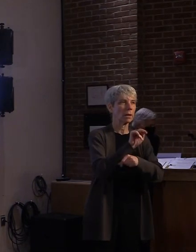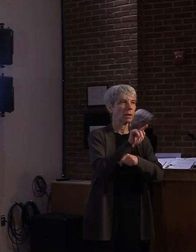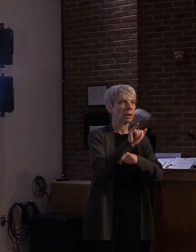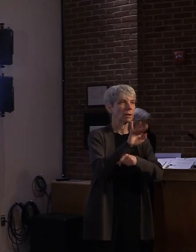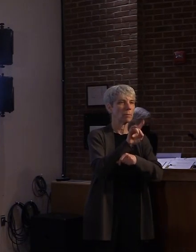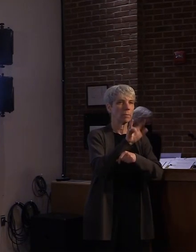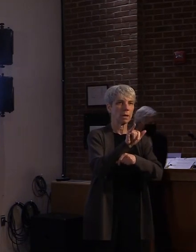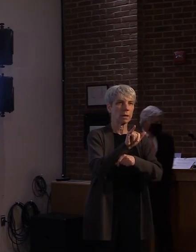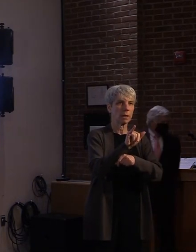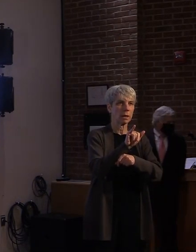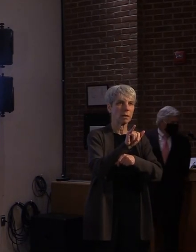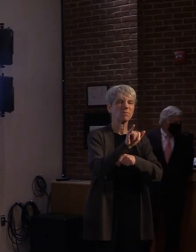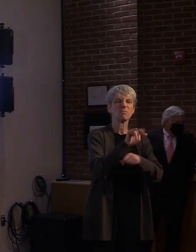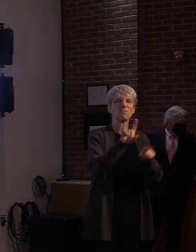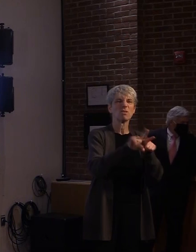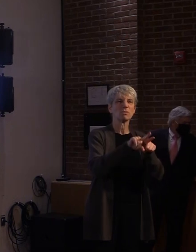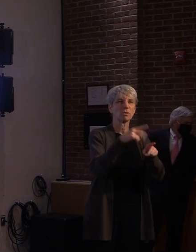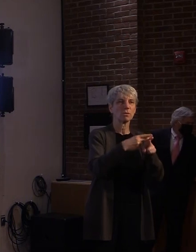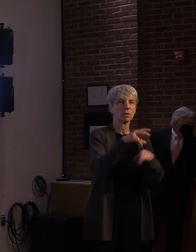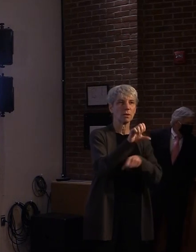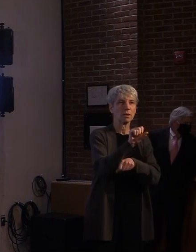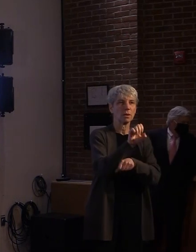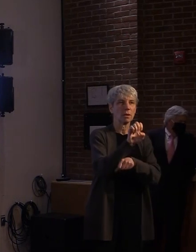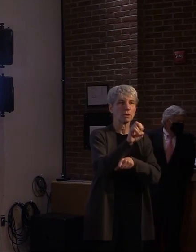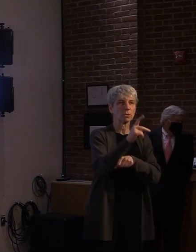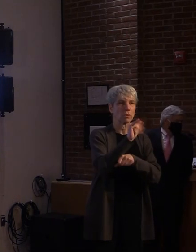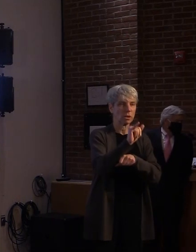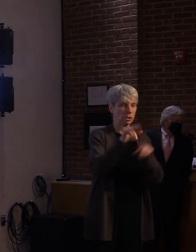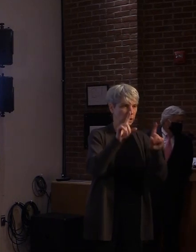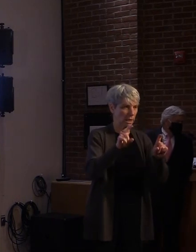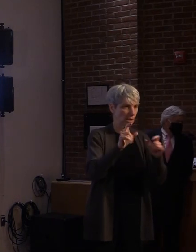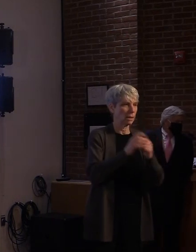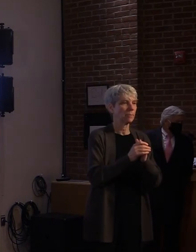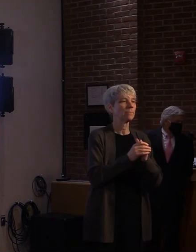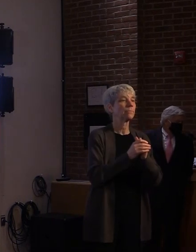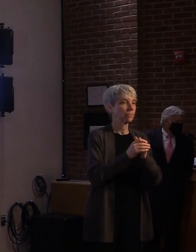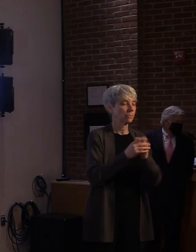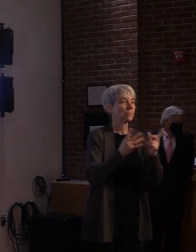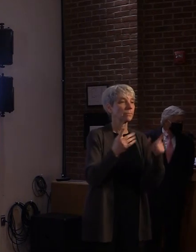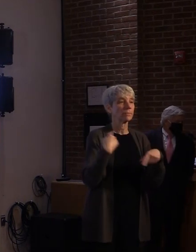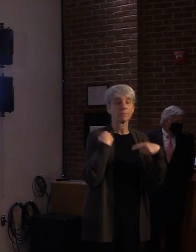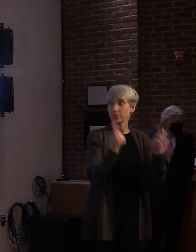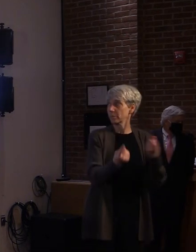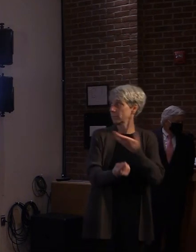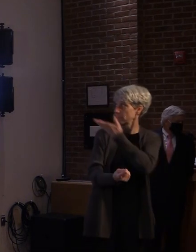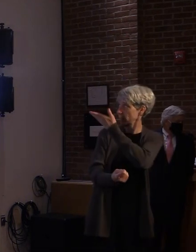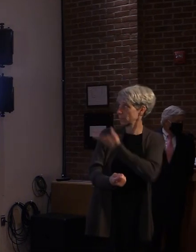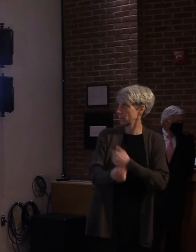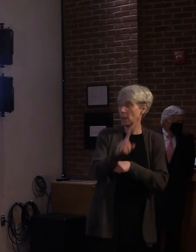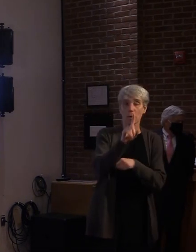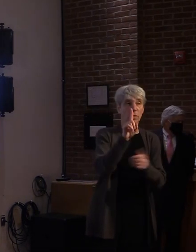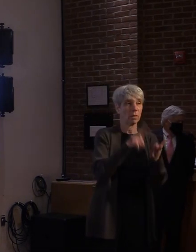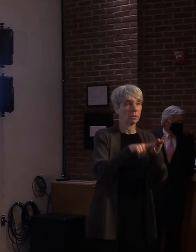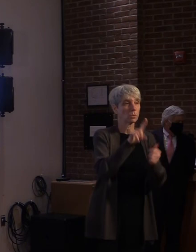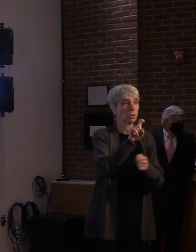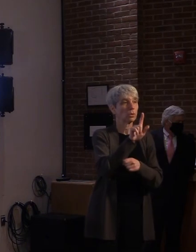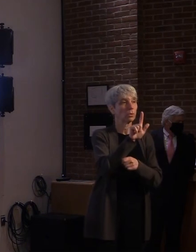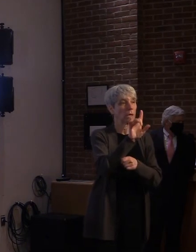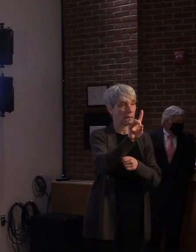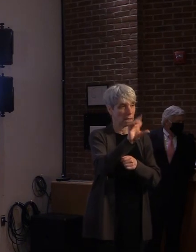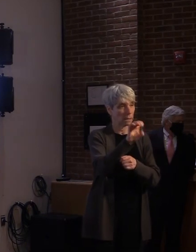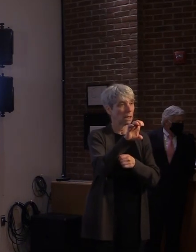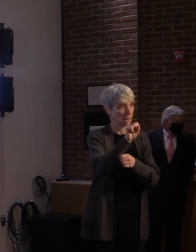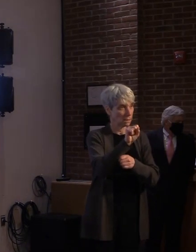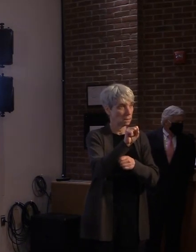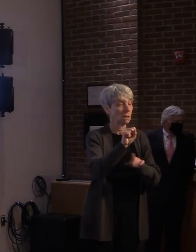As you can see, we're at 1,128 cases. It has been way over 2 weeks since we've had any